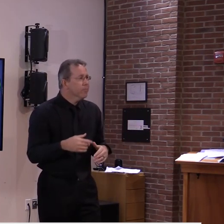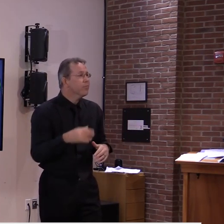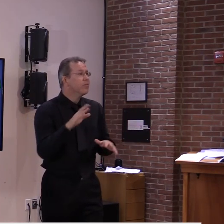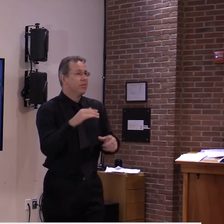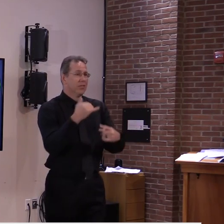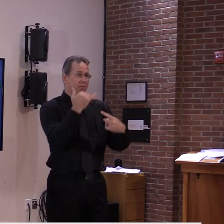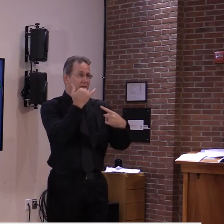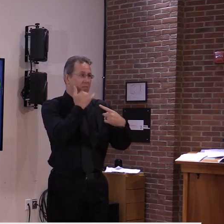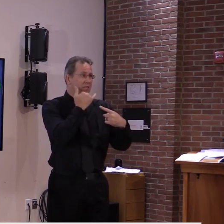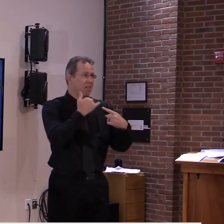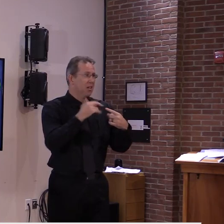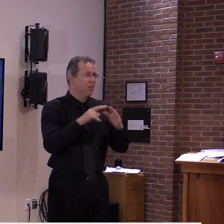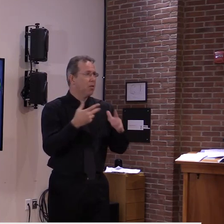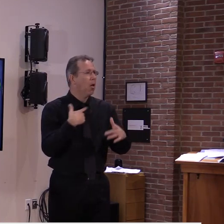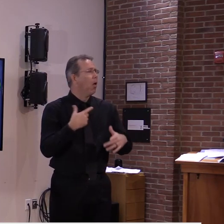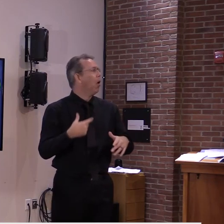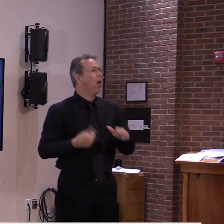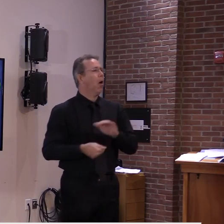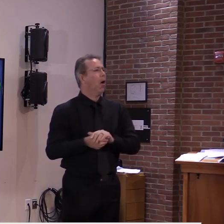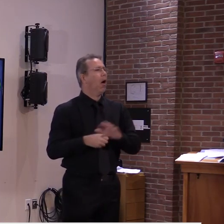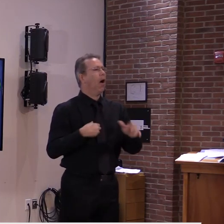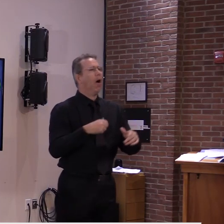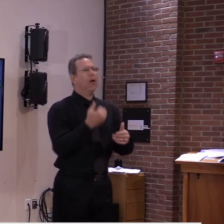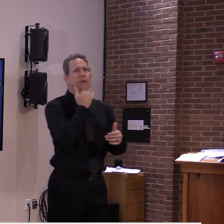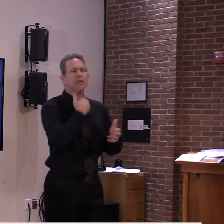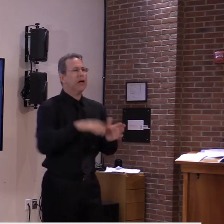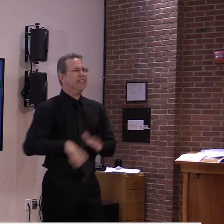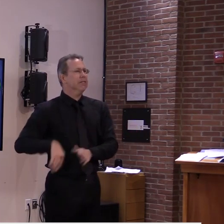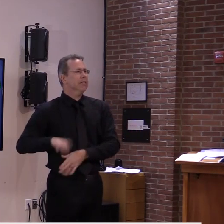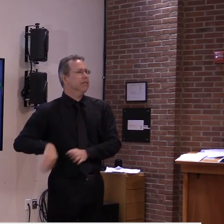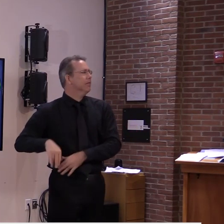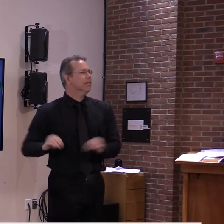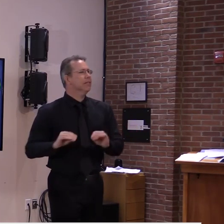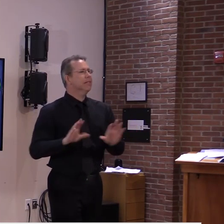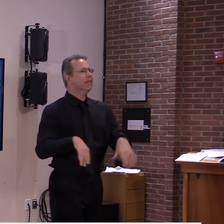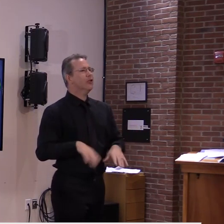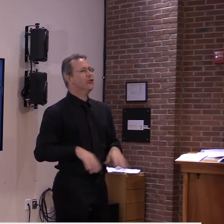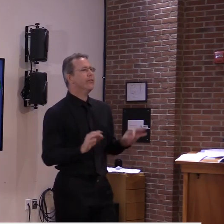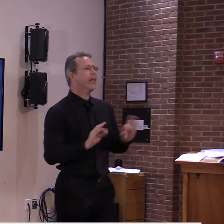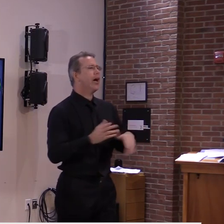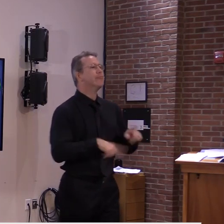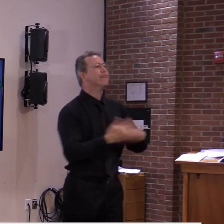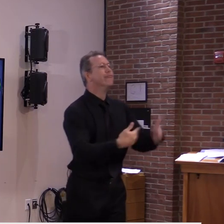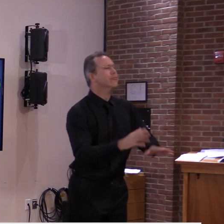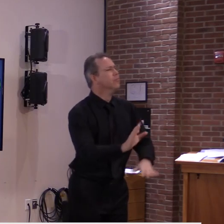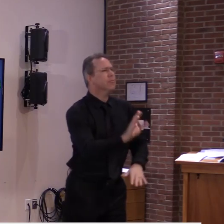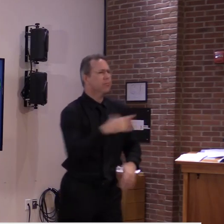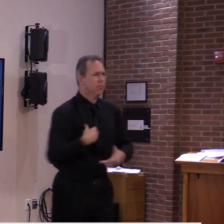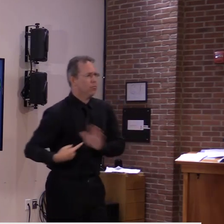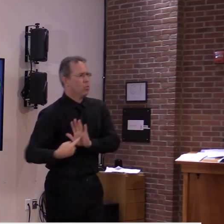mistake. We got to fix the mistake. But we got to remember, humans make mistakes.